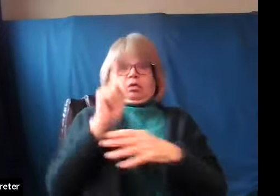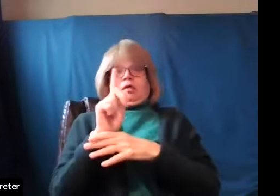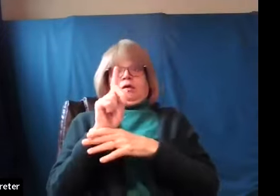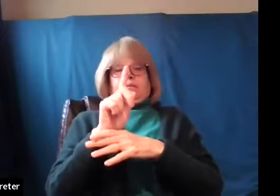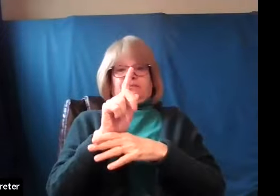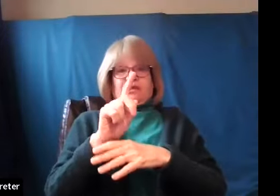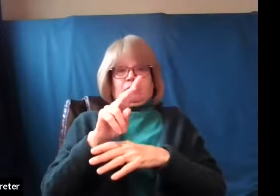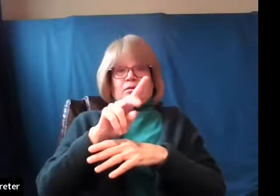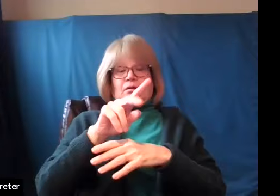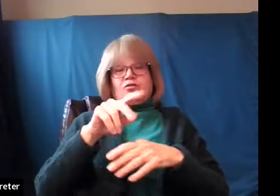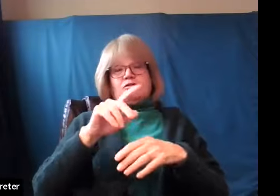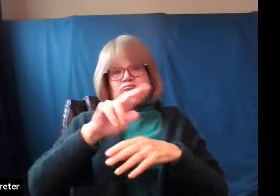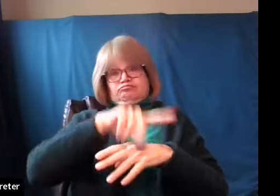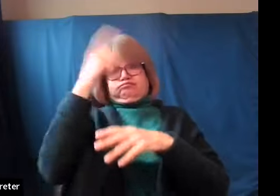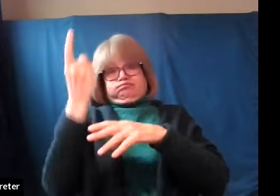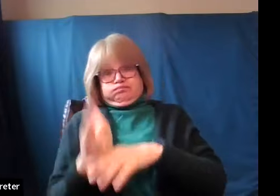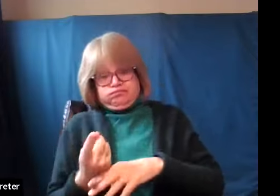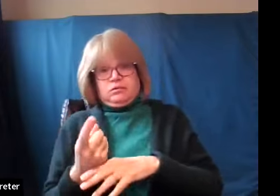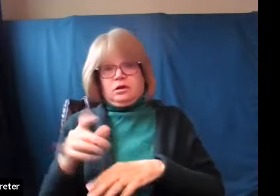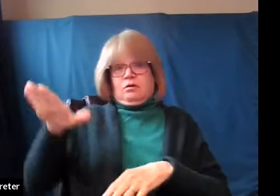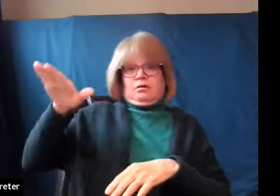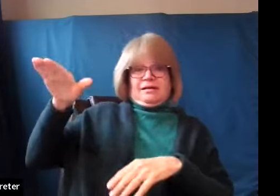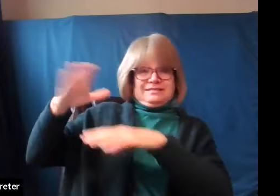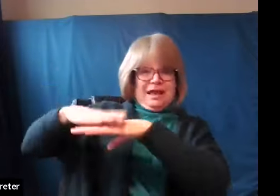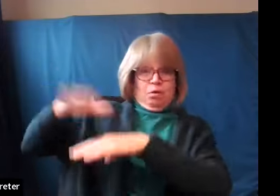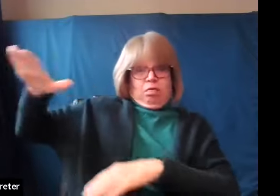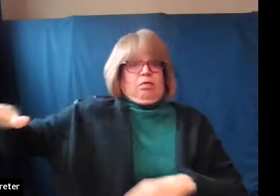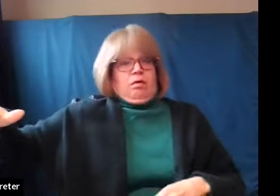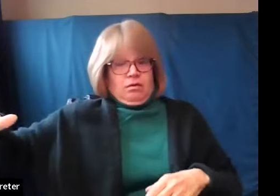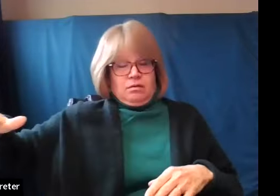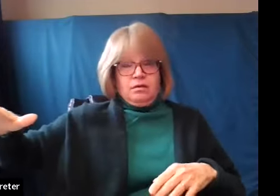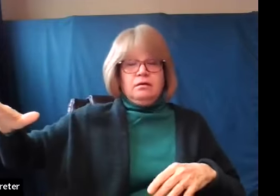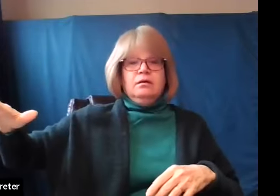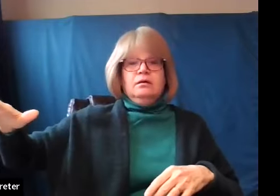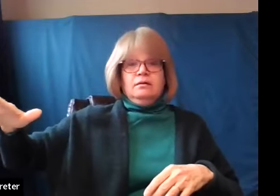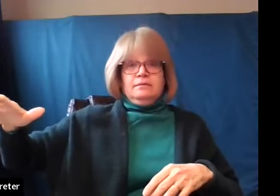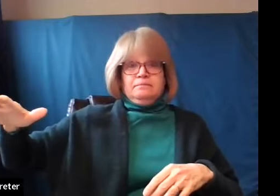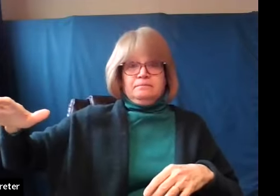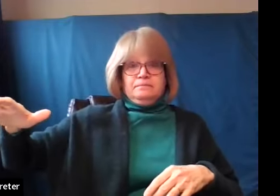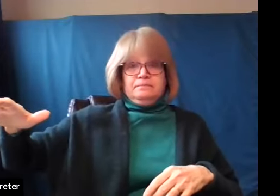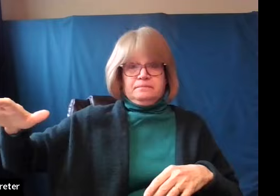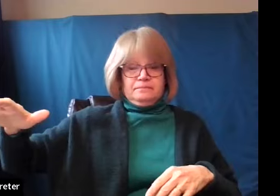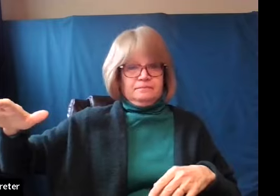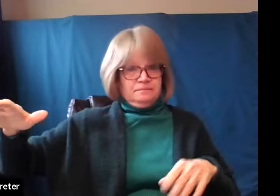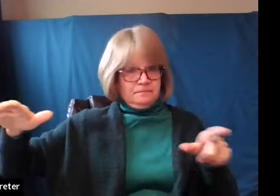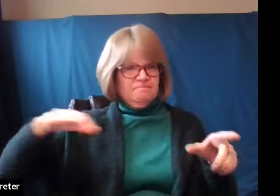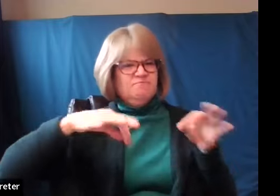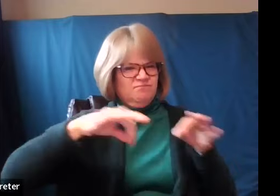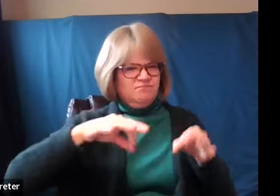and tripped on the edge of the rug and reached out to that mahogany end table to break my fall," he meticulously detailed, pointing to